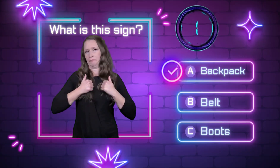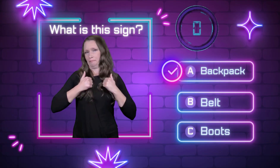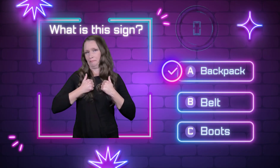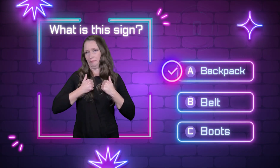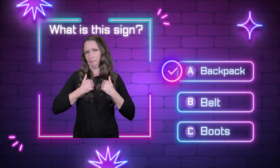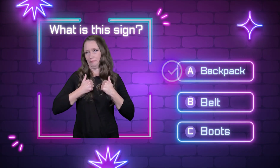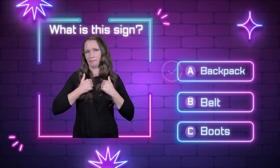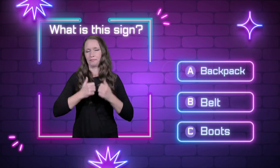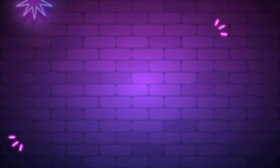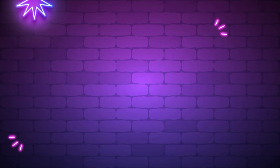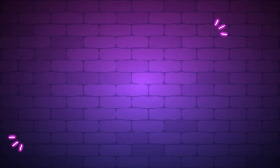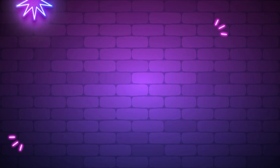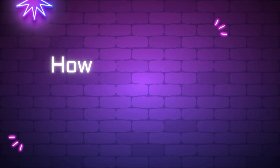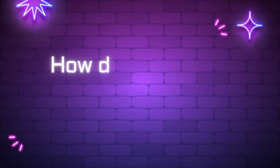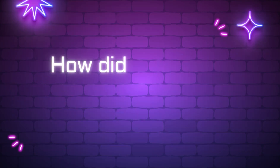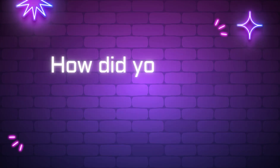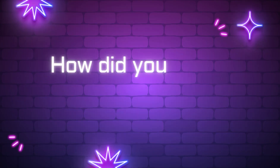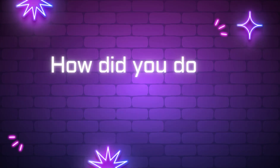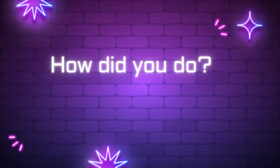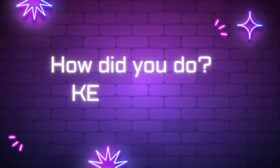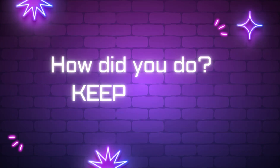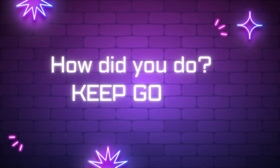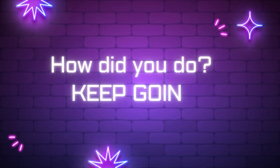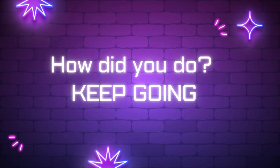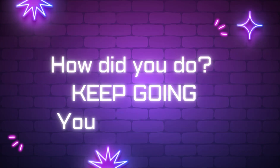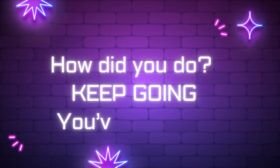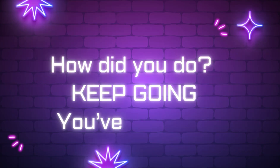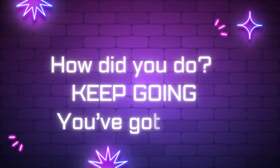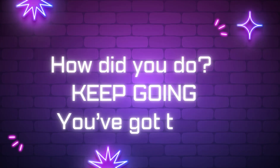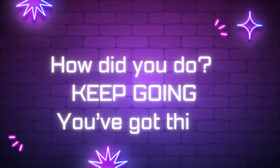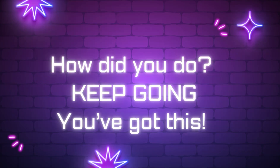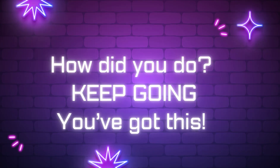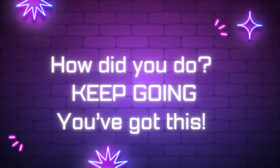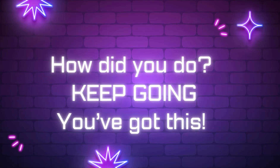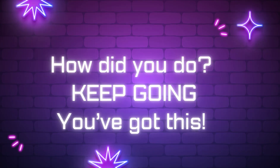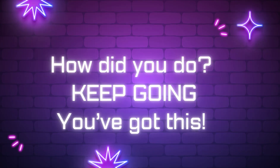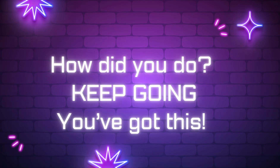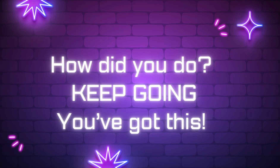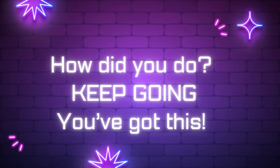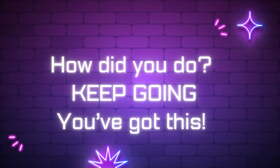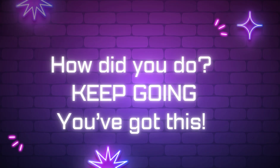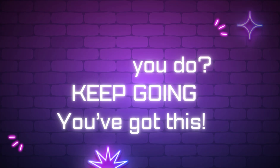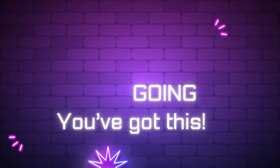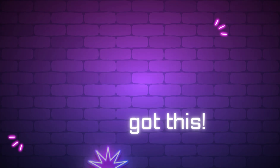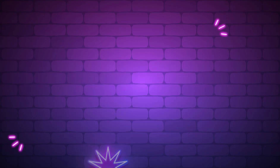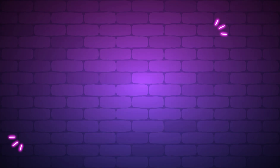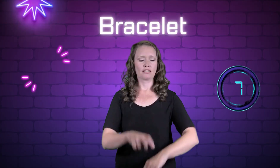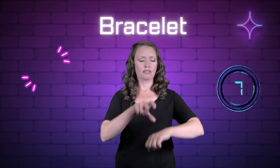The answer is backpack. How did you do? Keep going, you've got this.